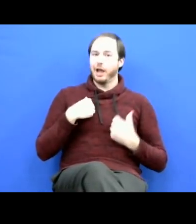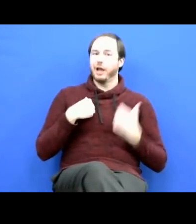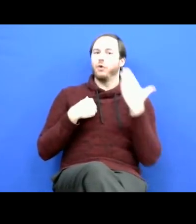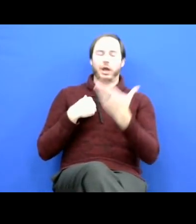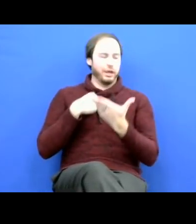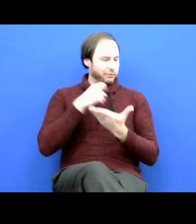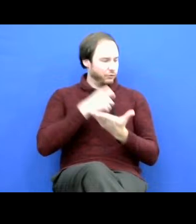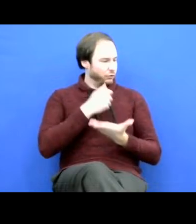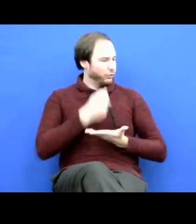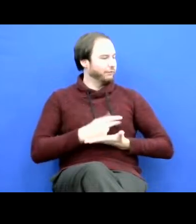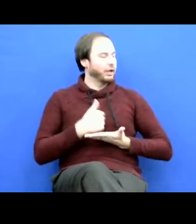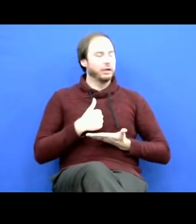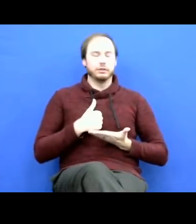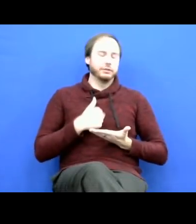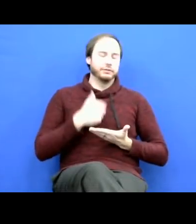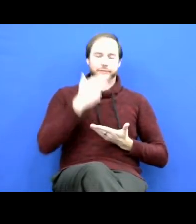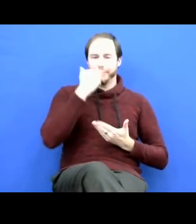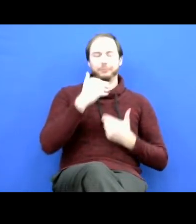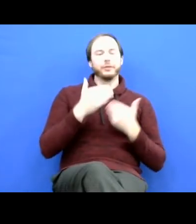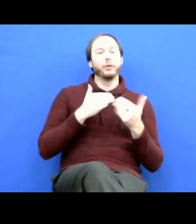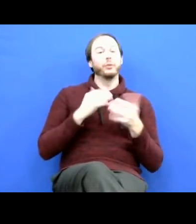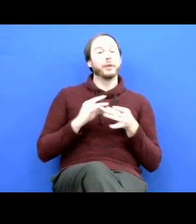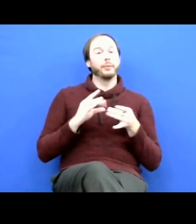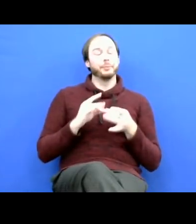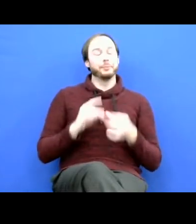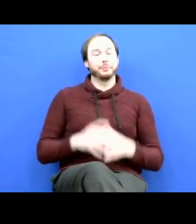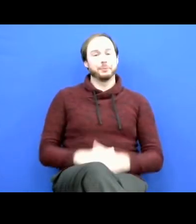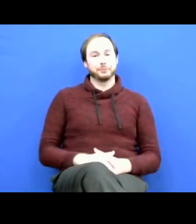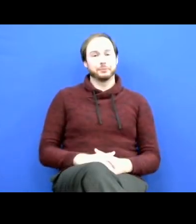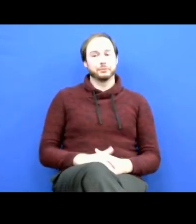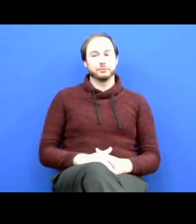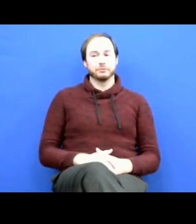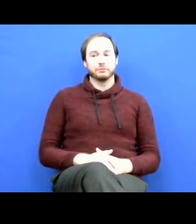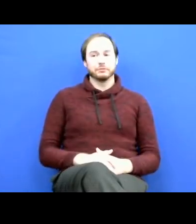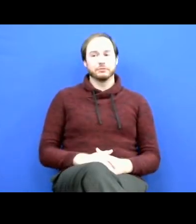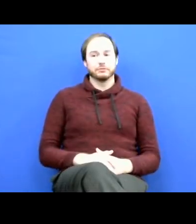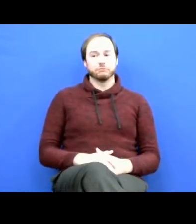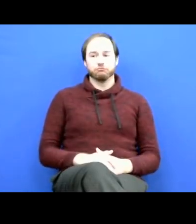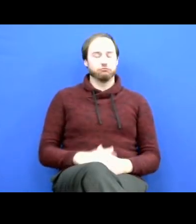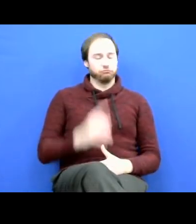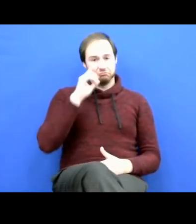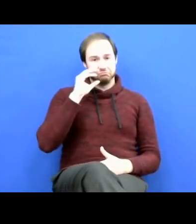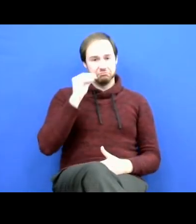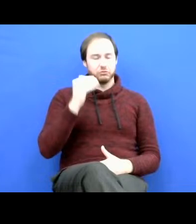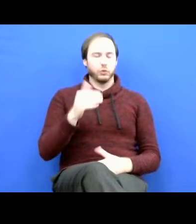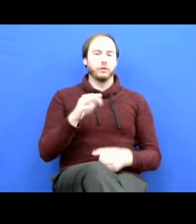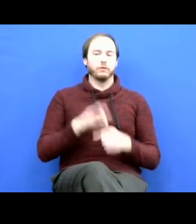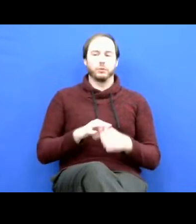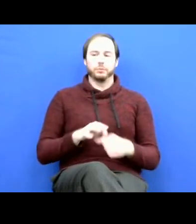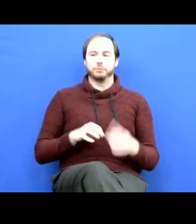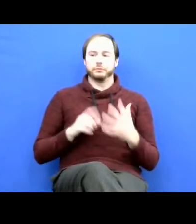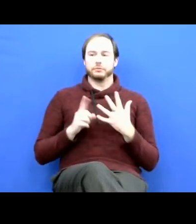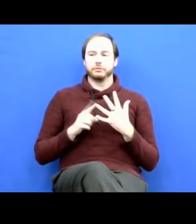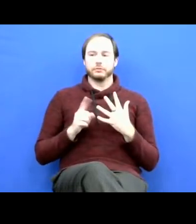funny. Any further comments, questions? Hearing and seeing none, please call the roll.